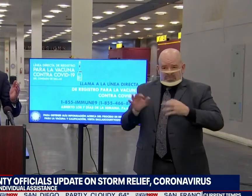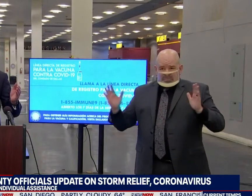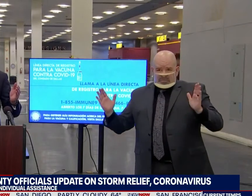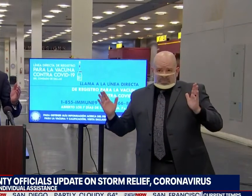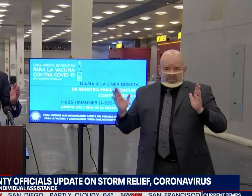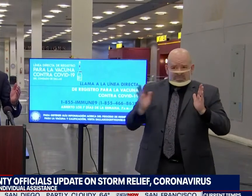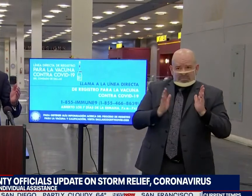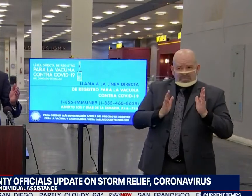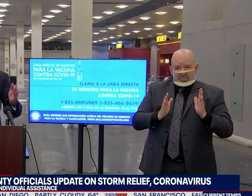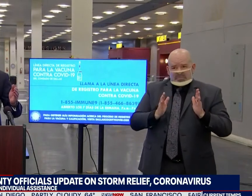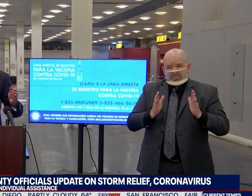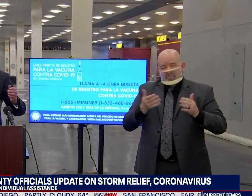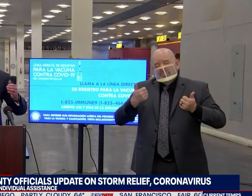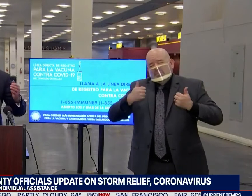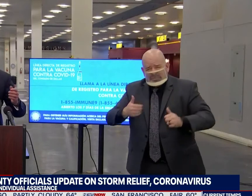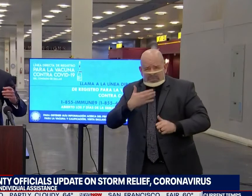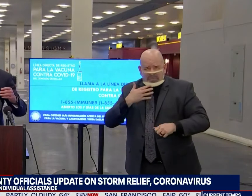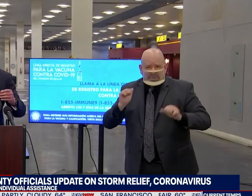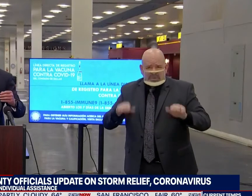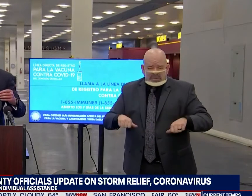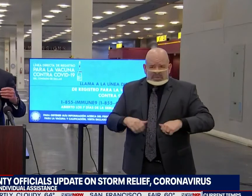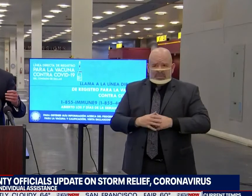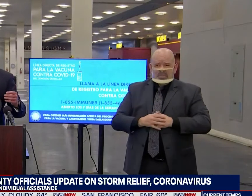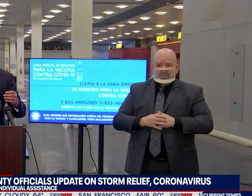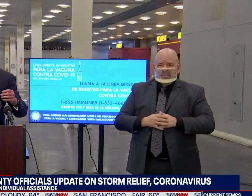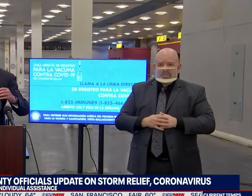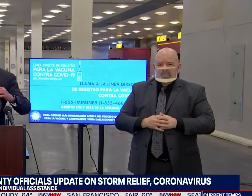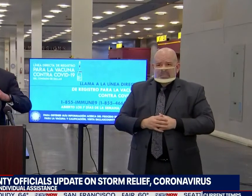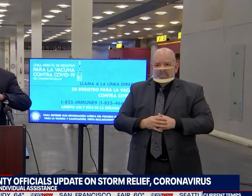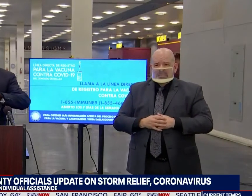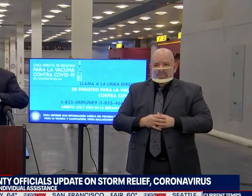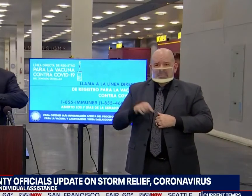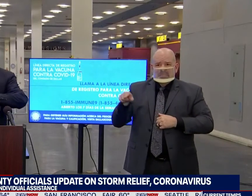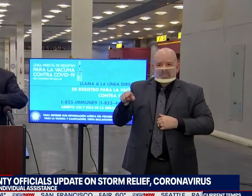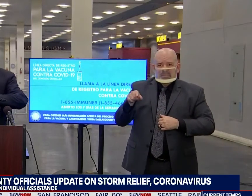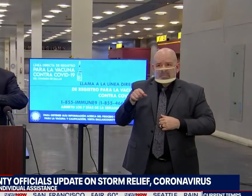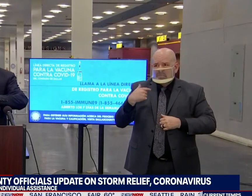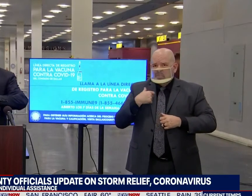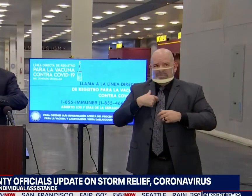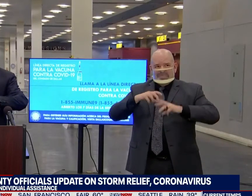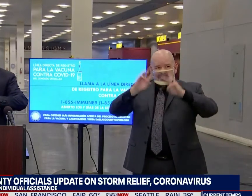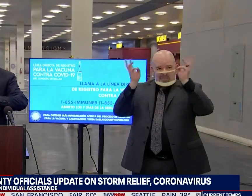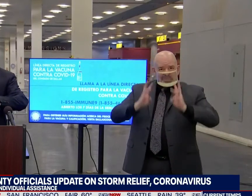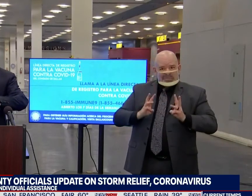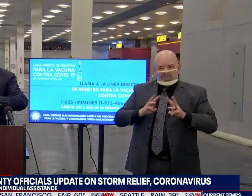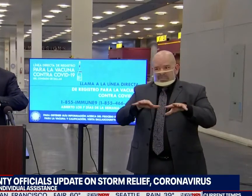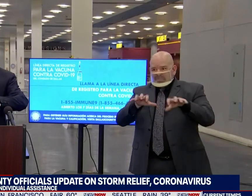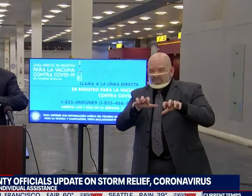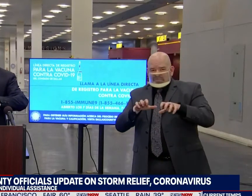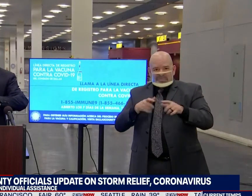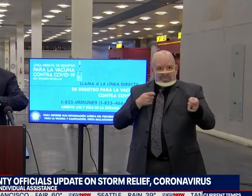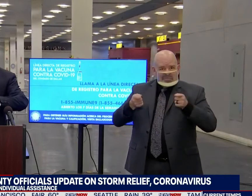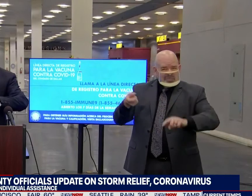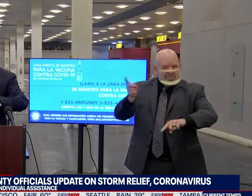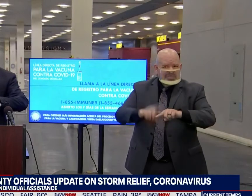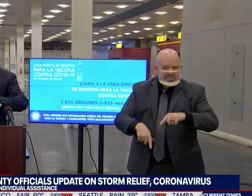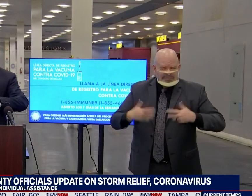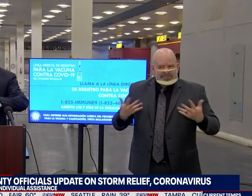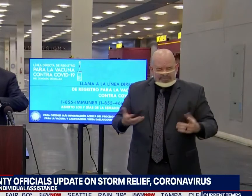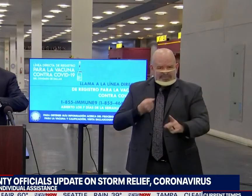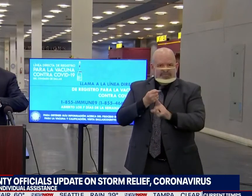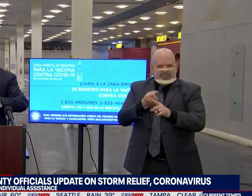losing the efficacy of your vaccine because you're a few days late on that uh second dose. We're going to continue